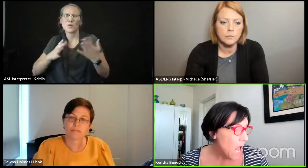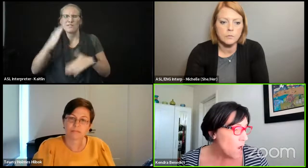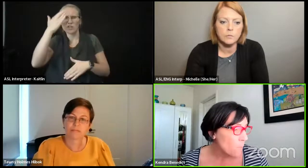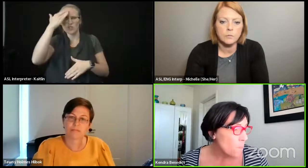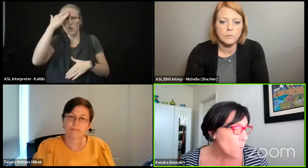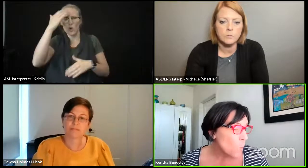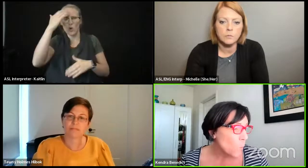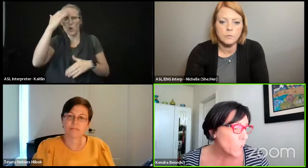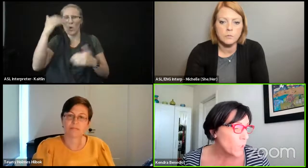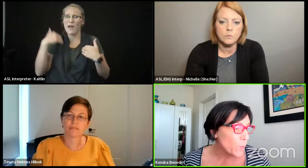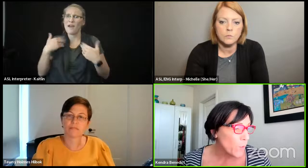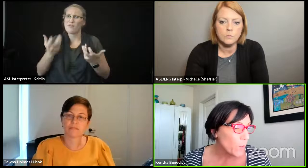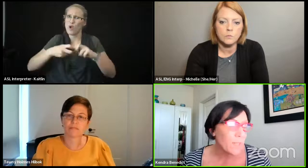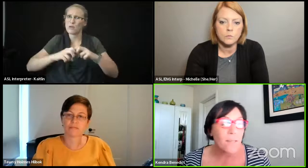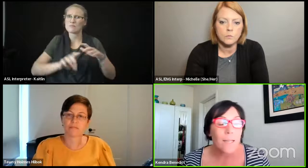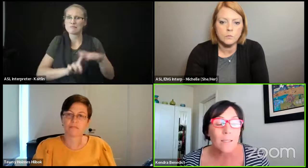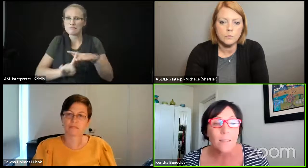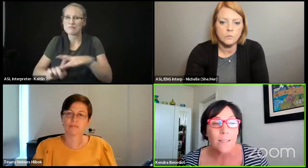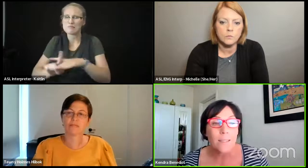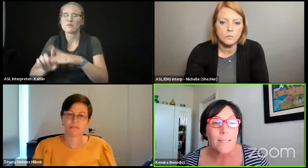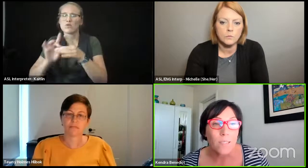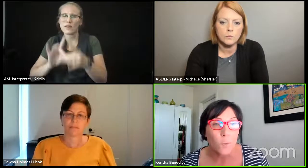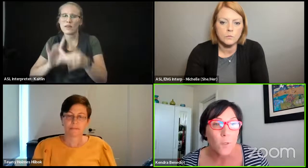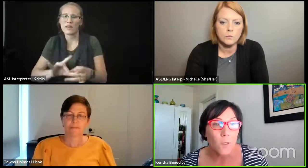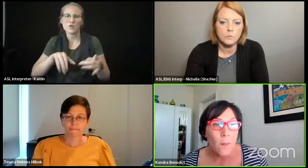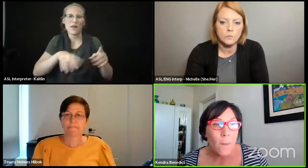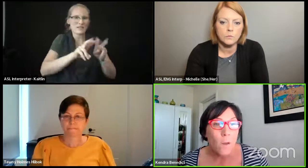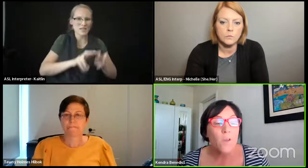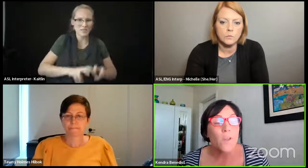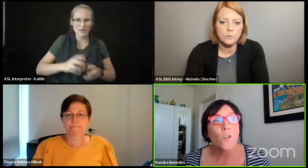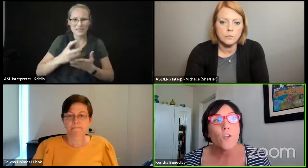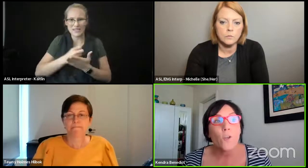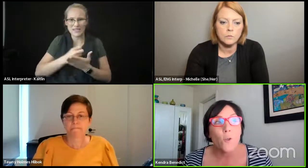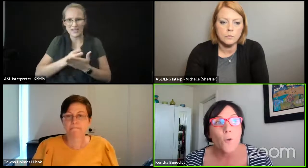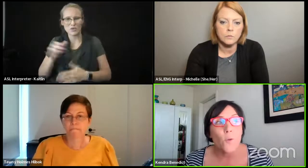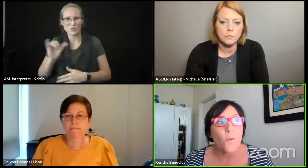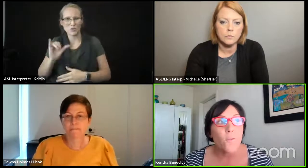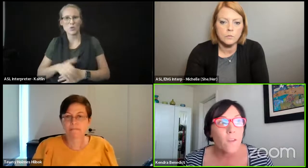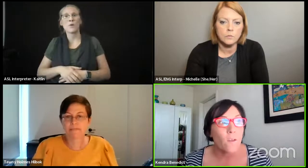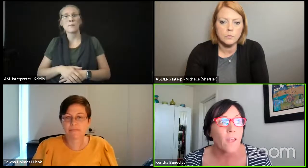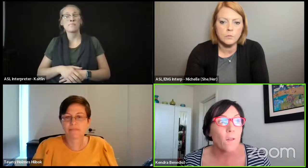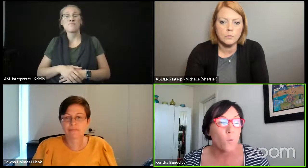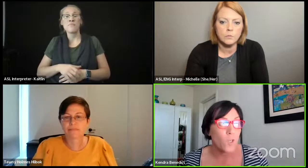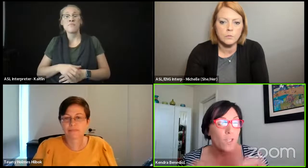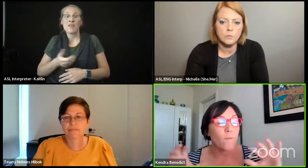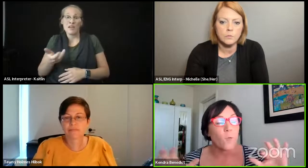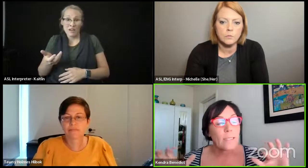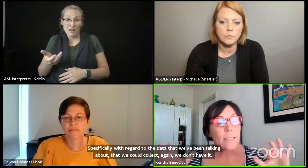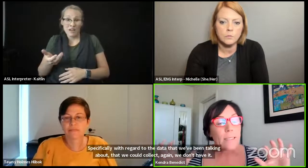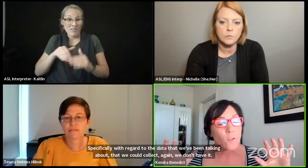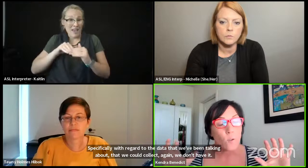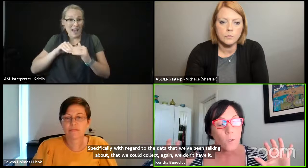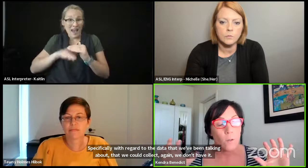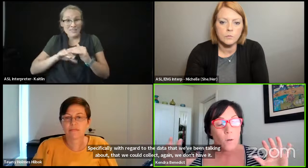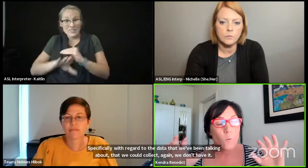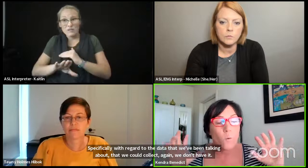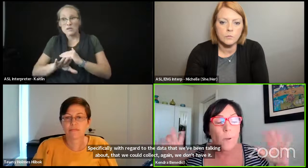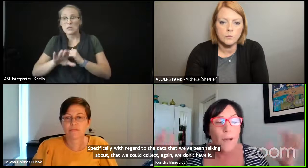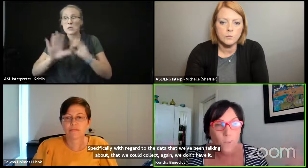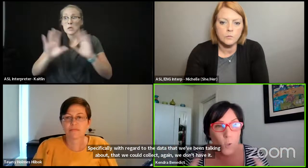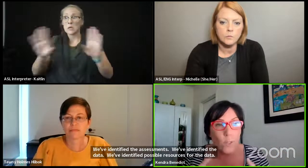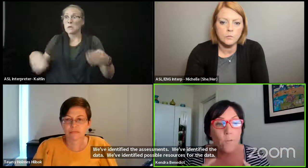validity. We do know that it's not easily accessible. We do feel that we should have one